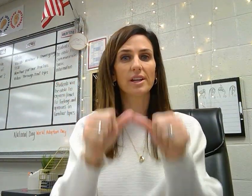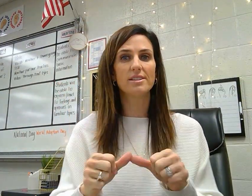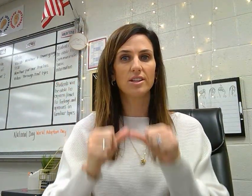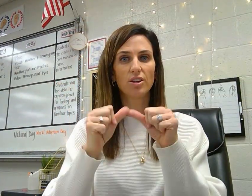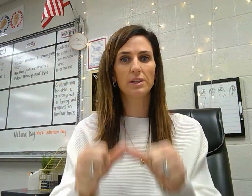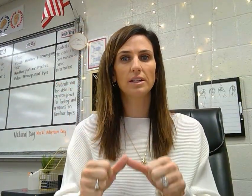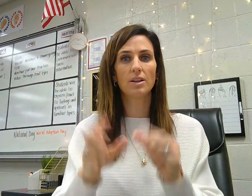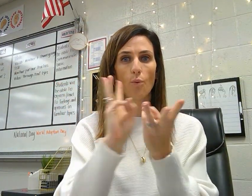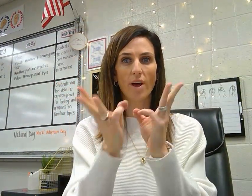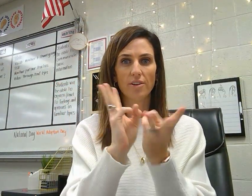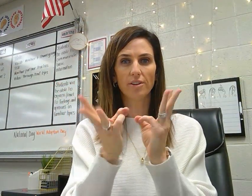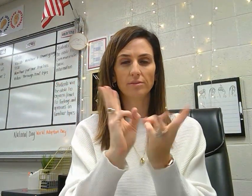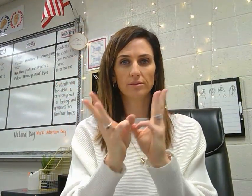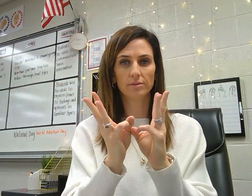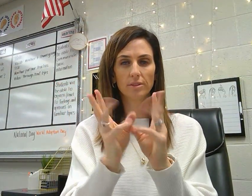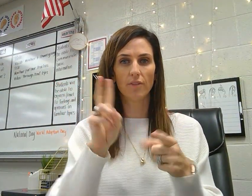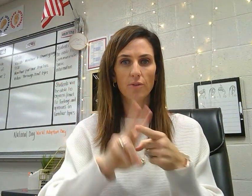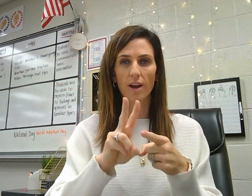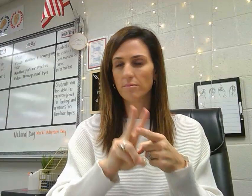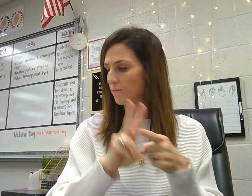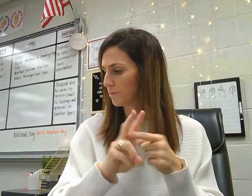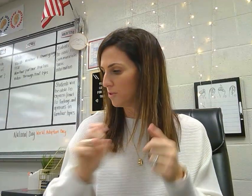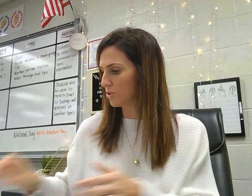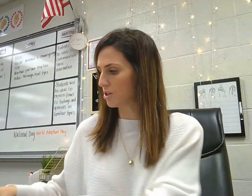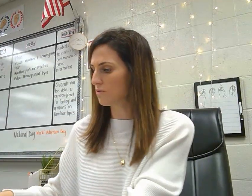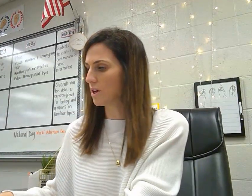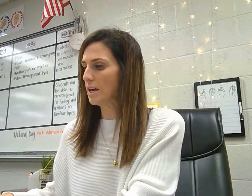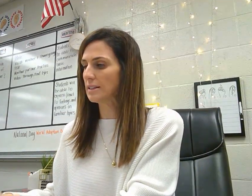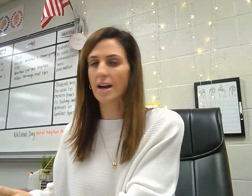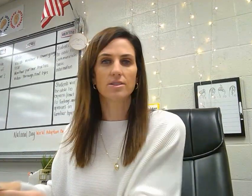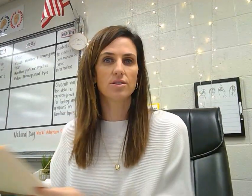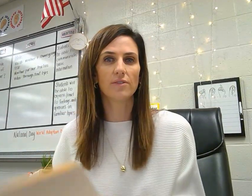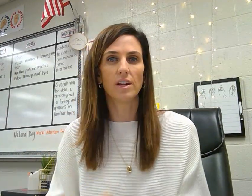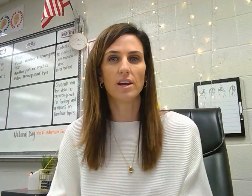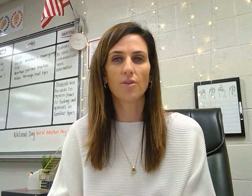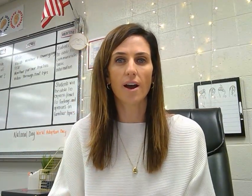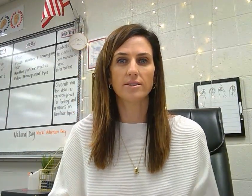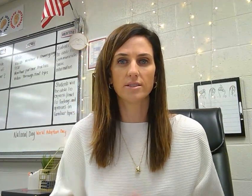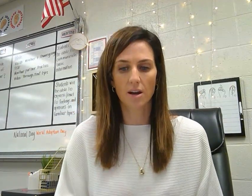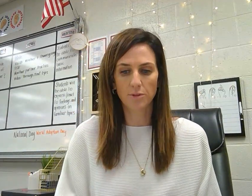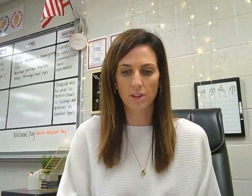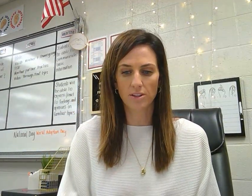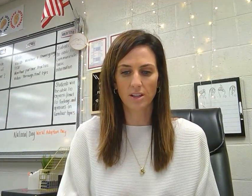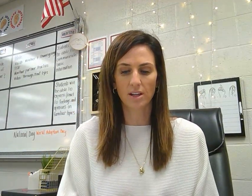We're continuing weather vocab from Unit 2. Last video, I stopped with the